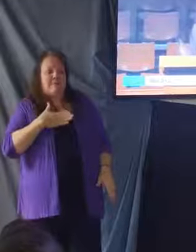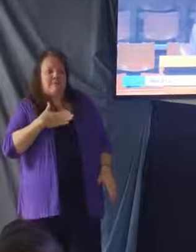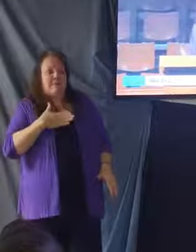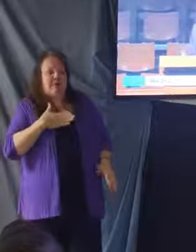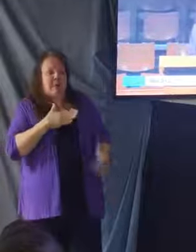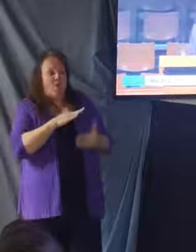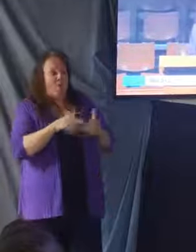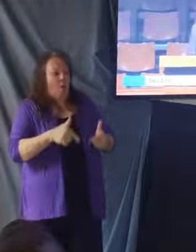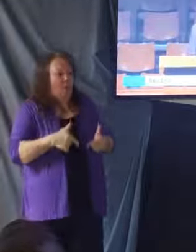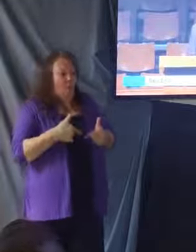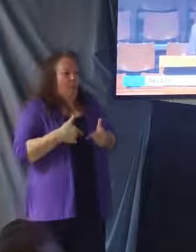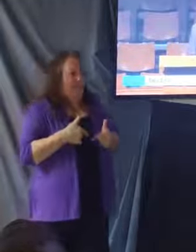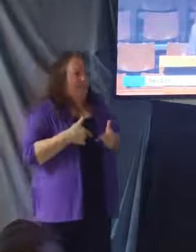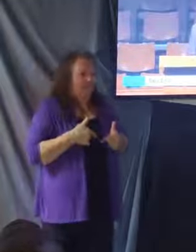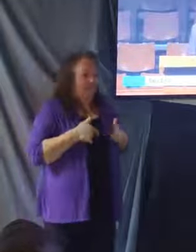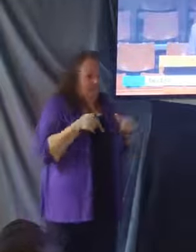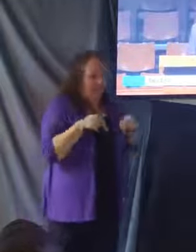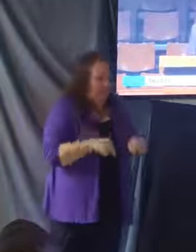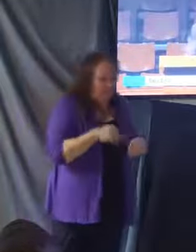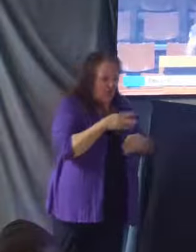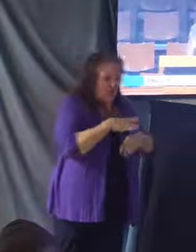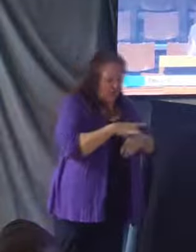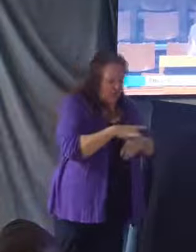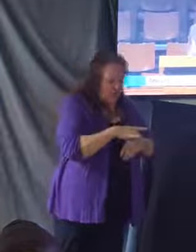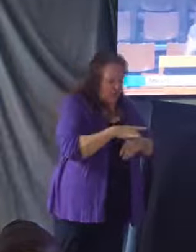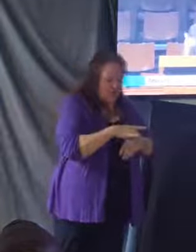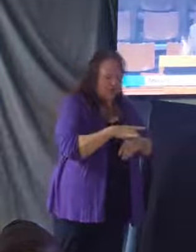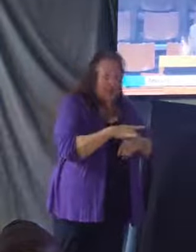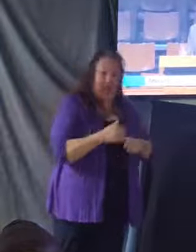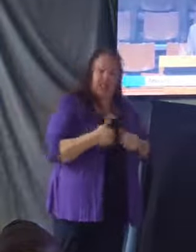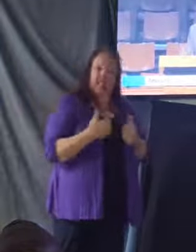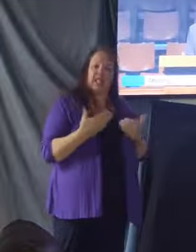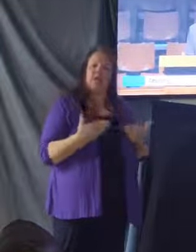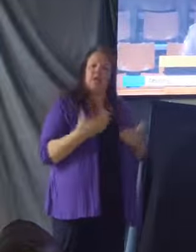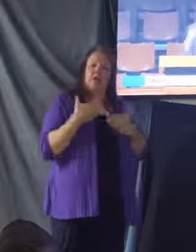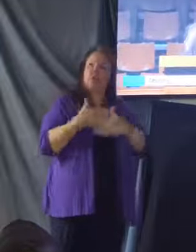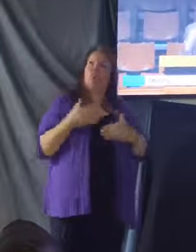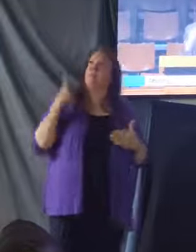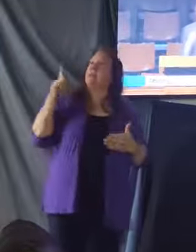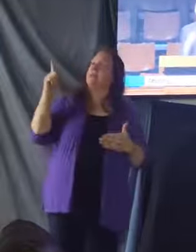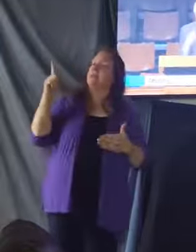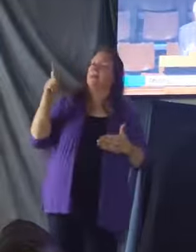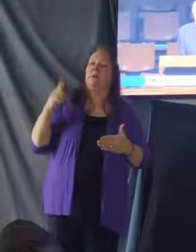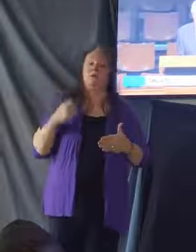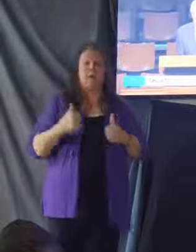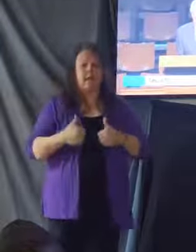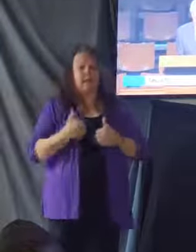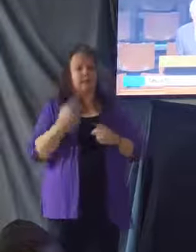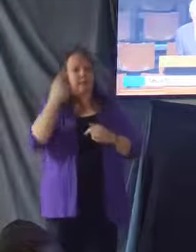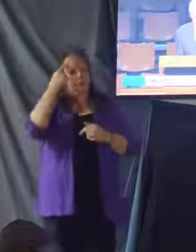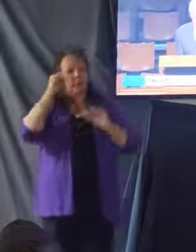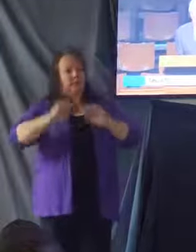life to be invested here. But I want to live here in a way that's pleasing to God. Live